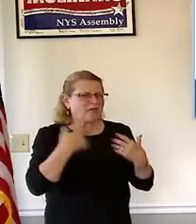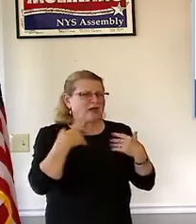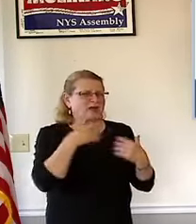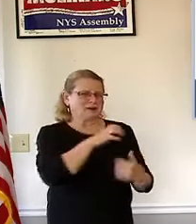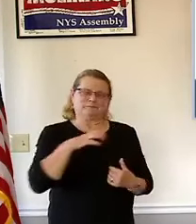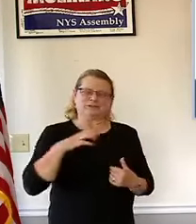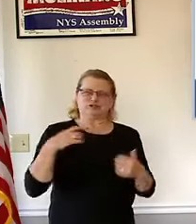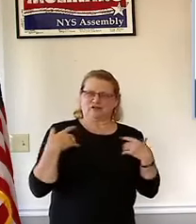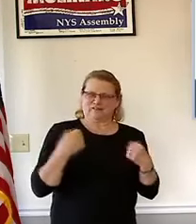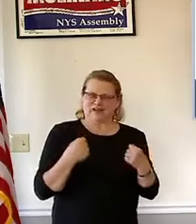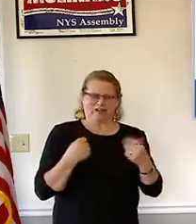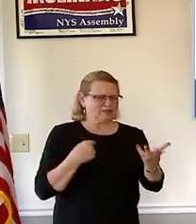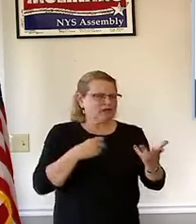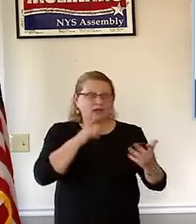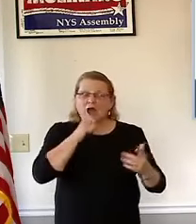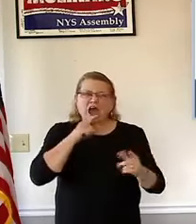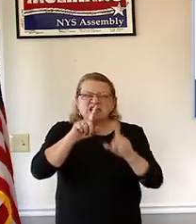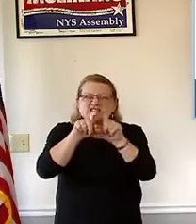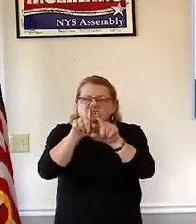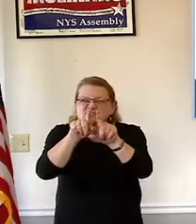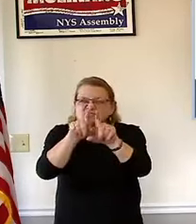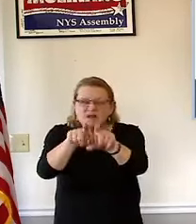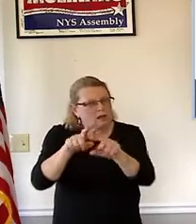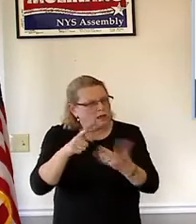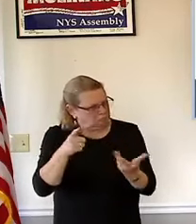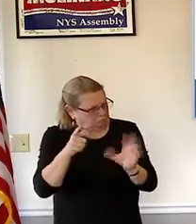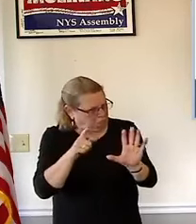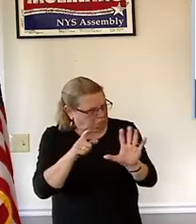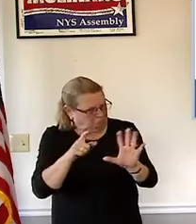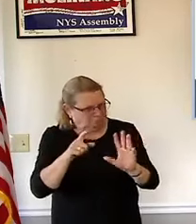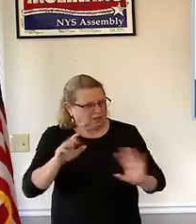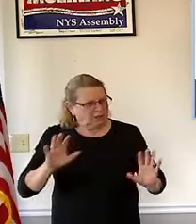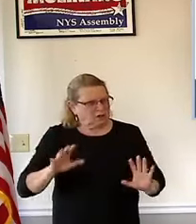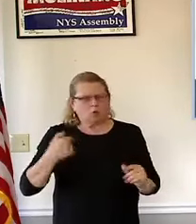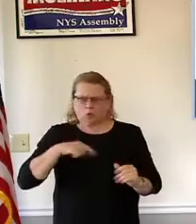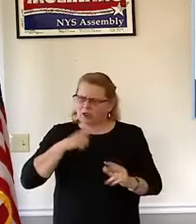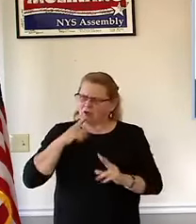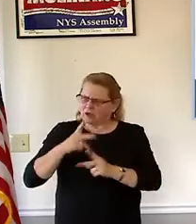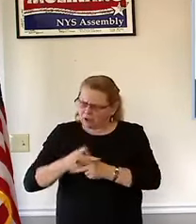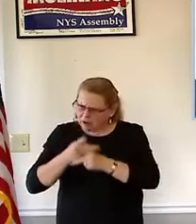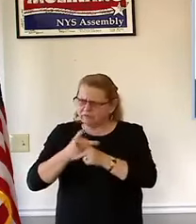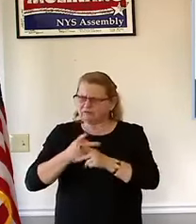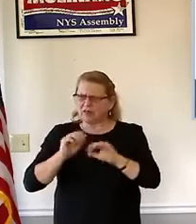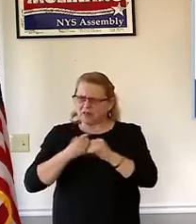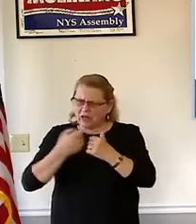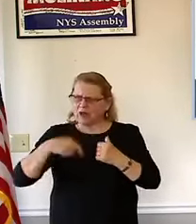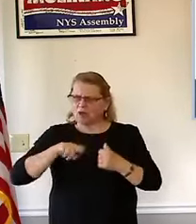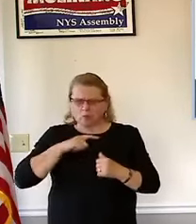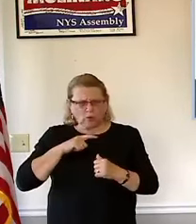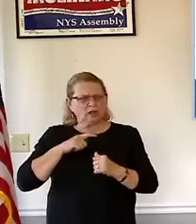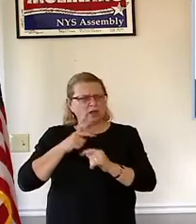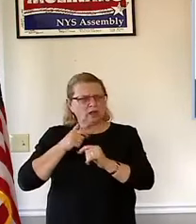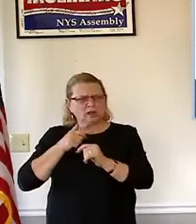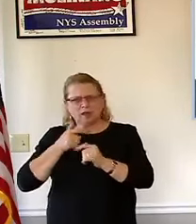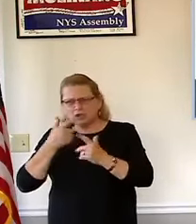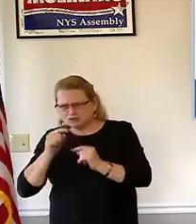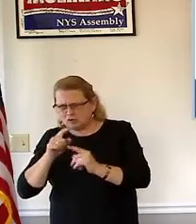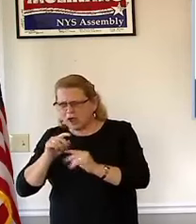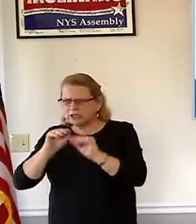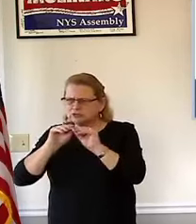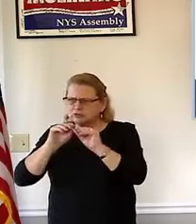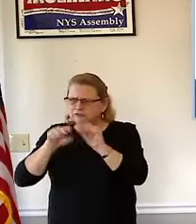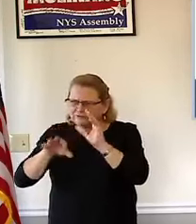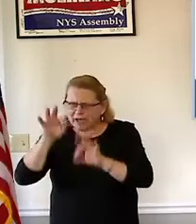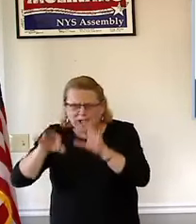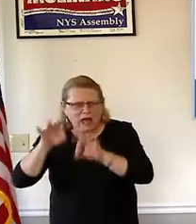works? This is not intrusive. In fact, we've been very careful in how we conduct this business, but It's